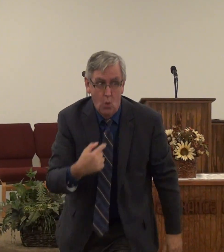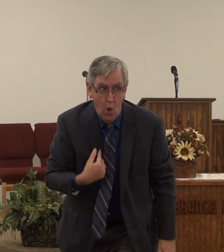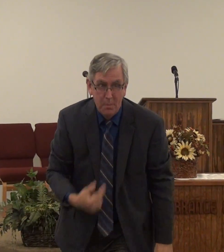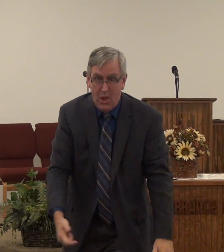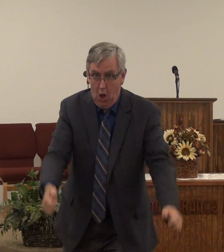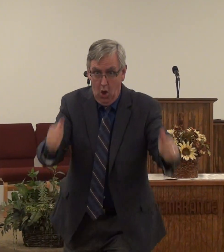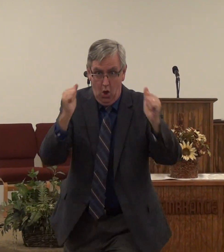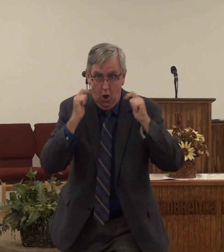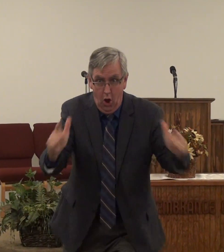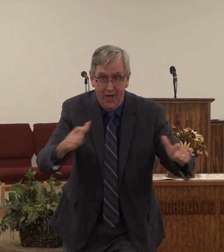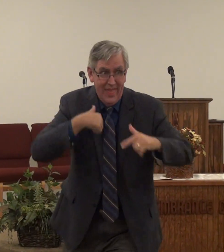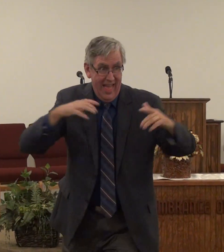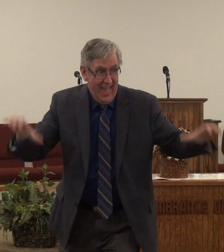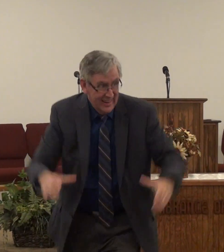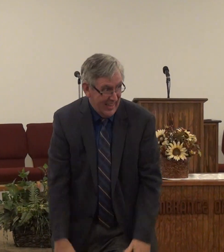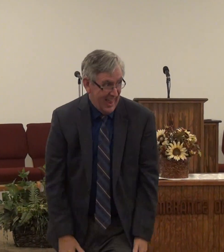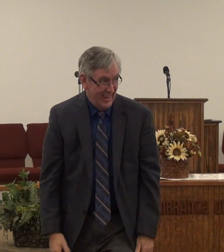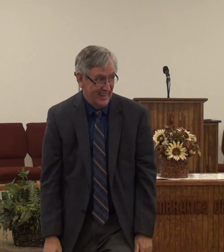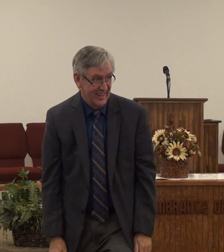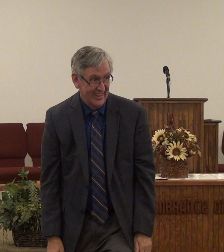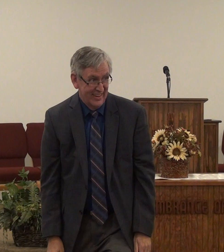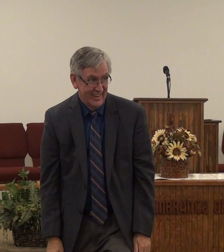He told me all that ever I did.